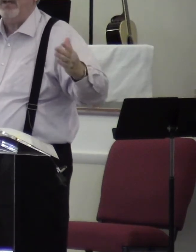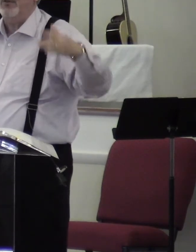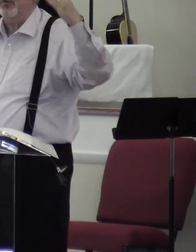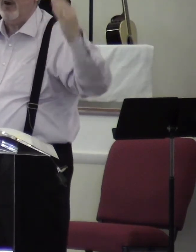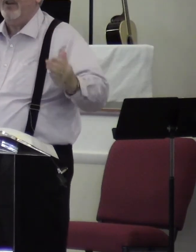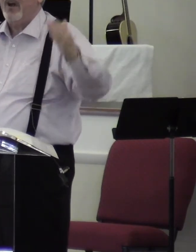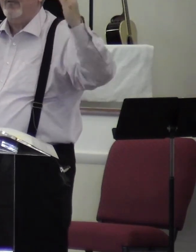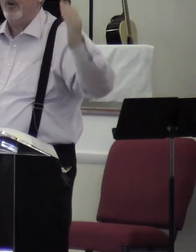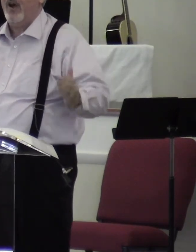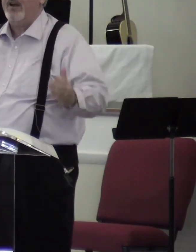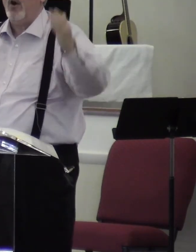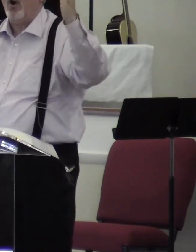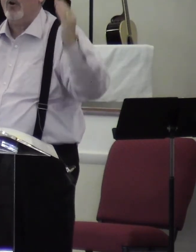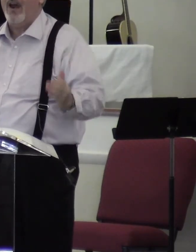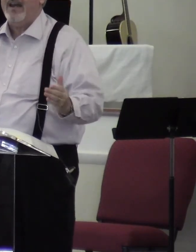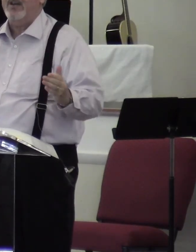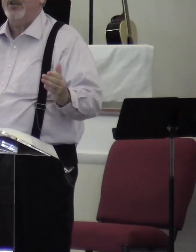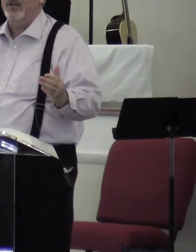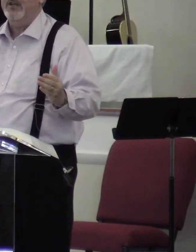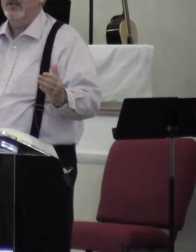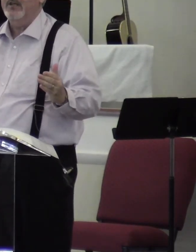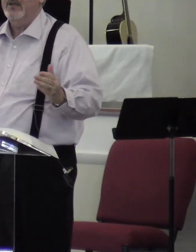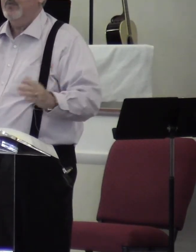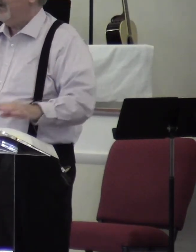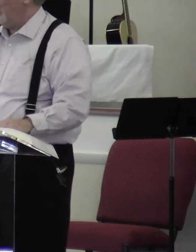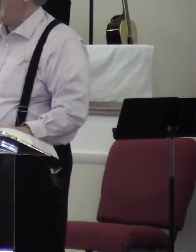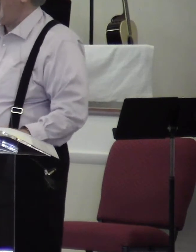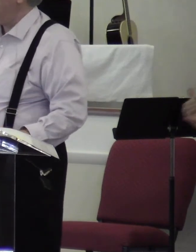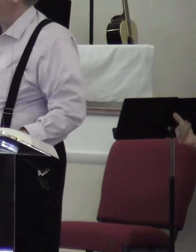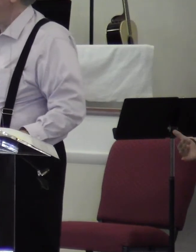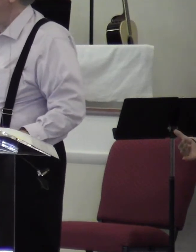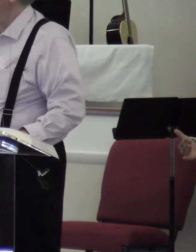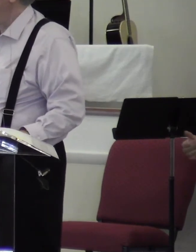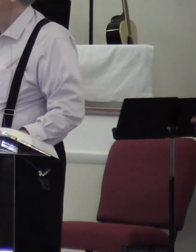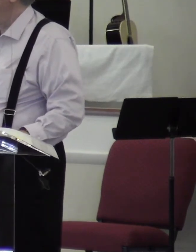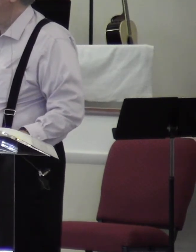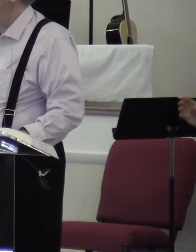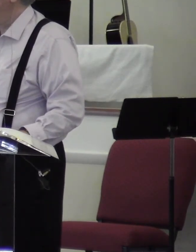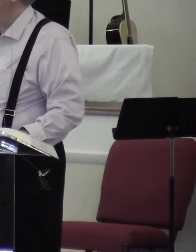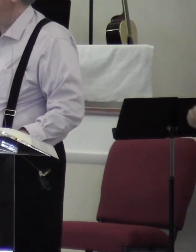all the potential, great driver, great car, great engine, but no gas.